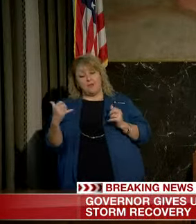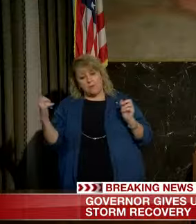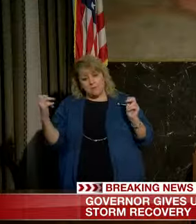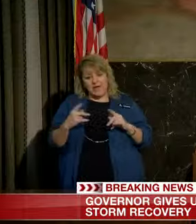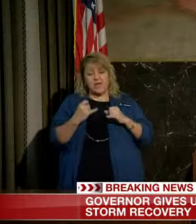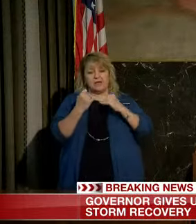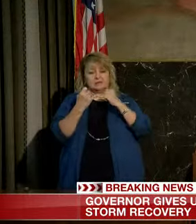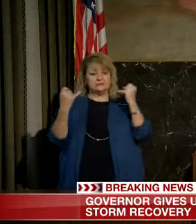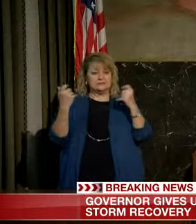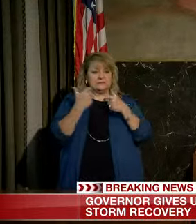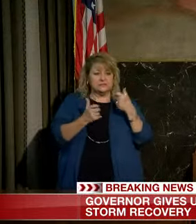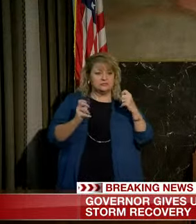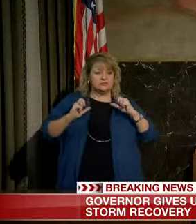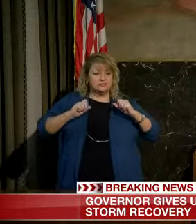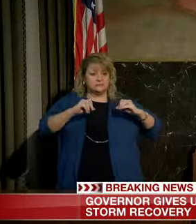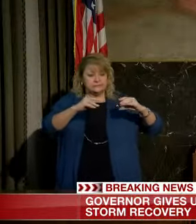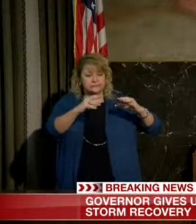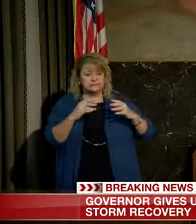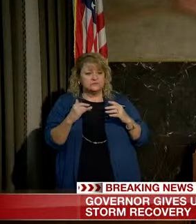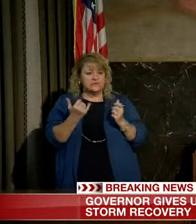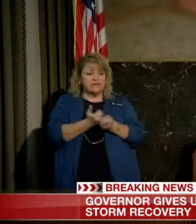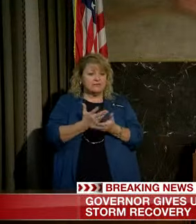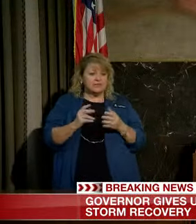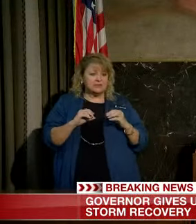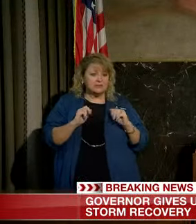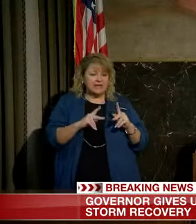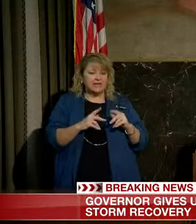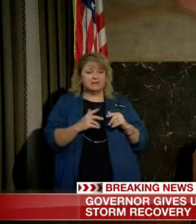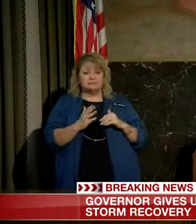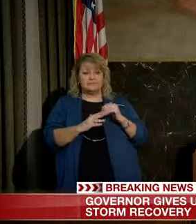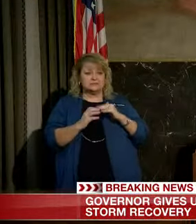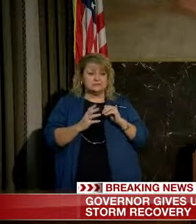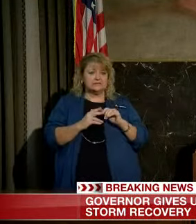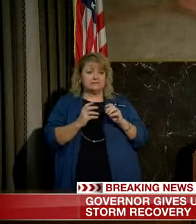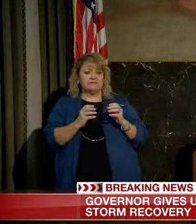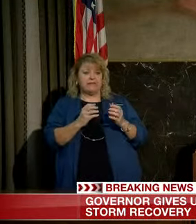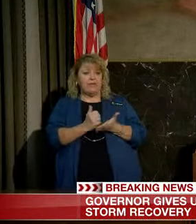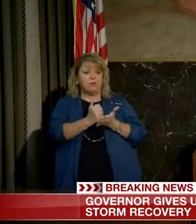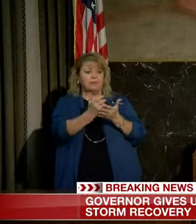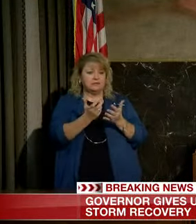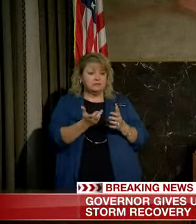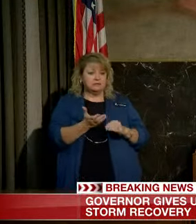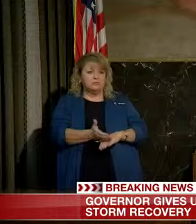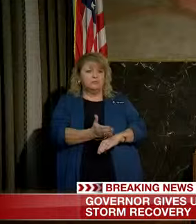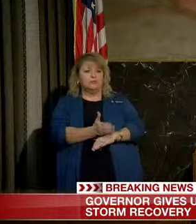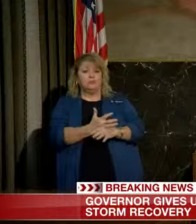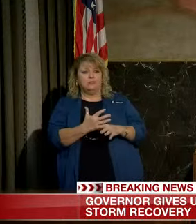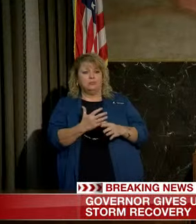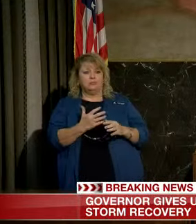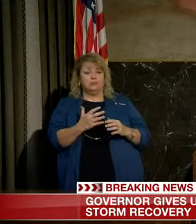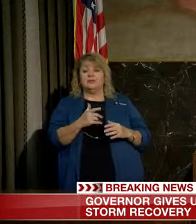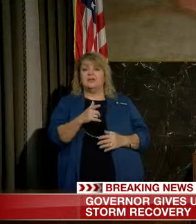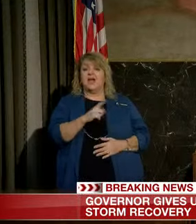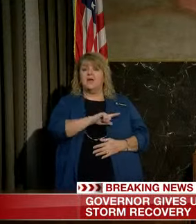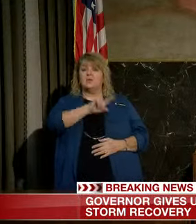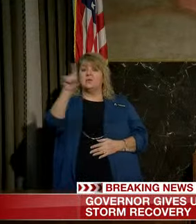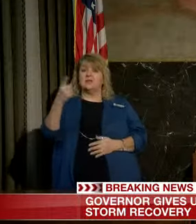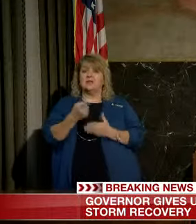devastating storm. I haven't spoken to you all here in Louisiana since I returned from Washington, D.C. last